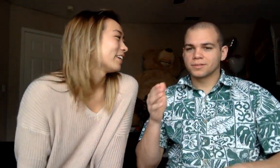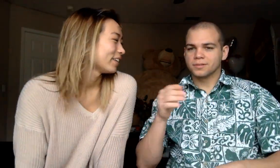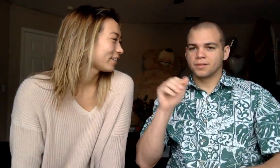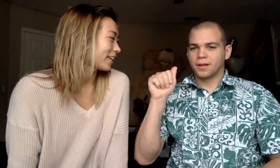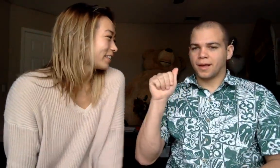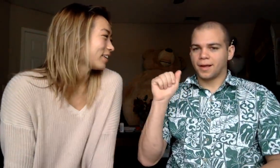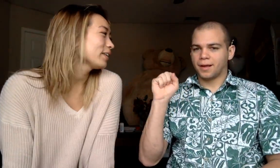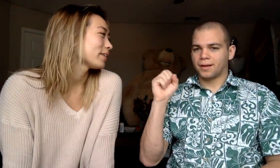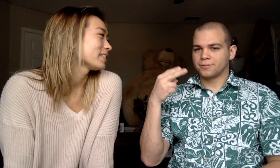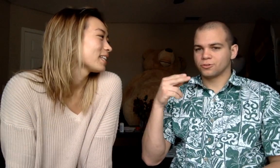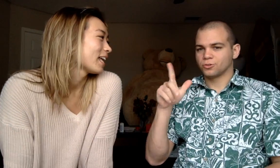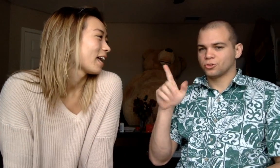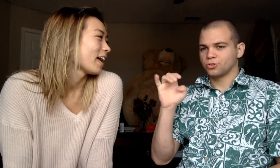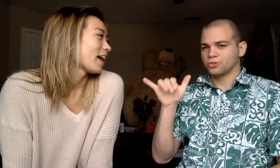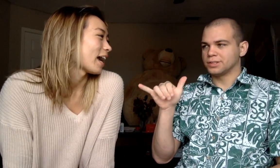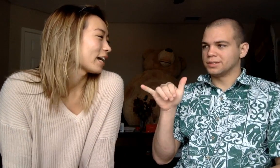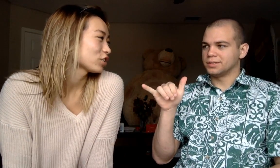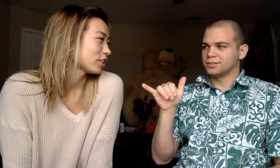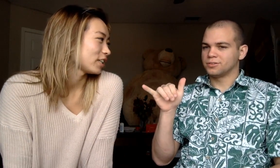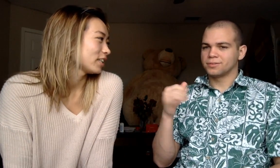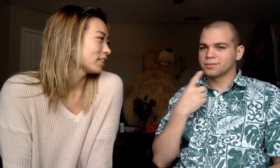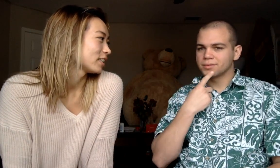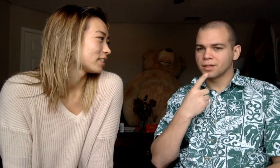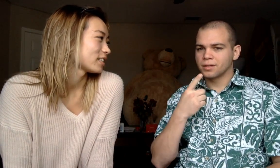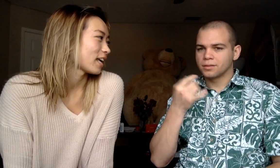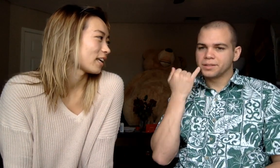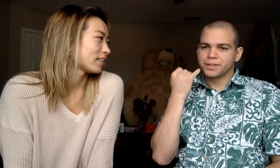Okay, so anyways, Ashley said,